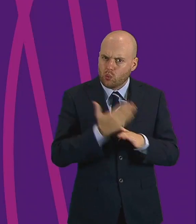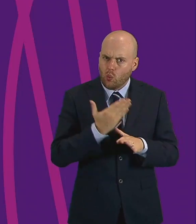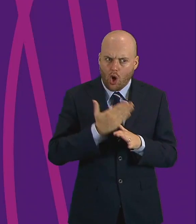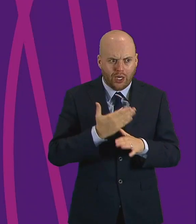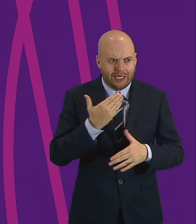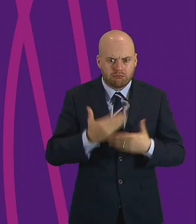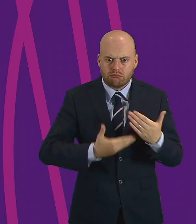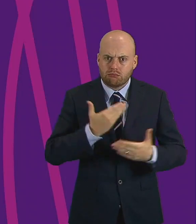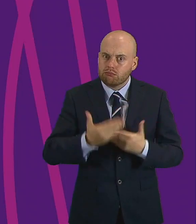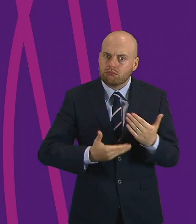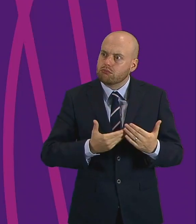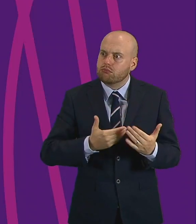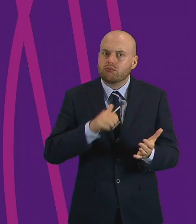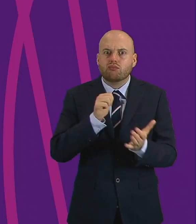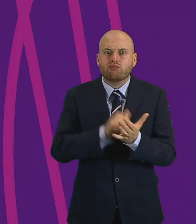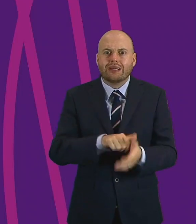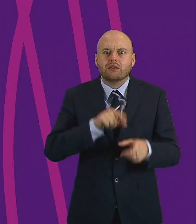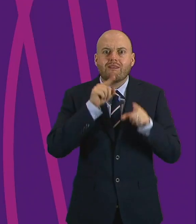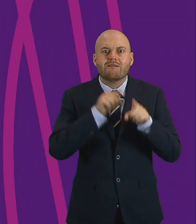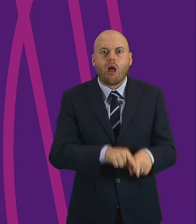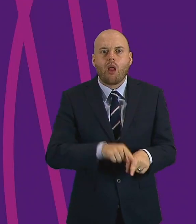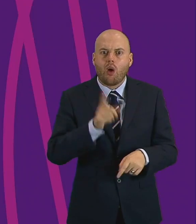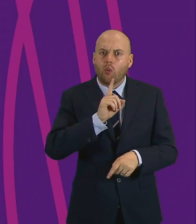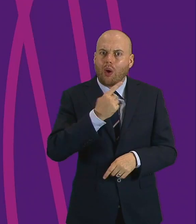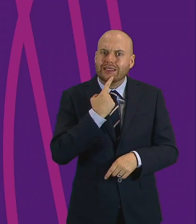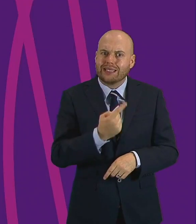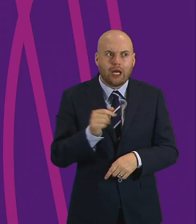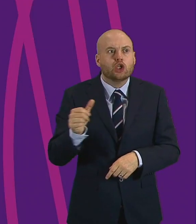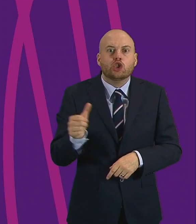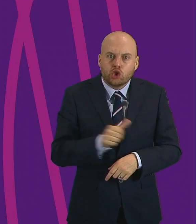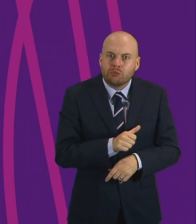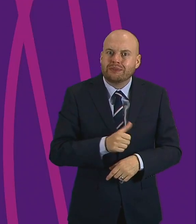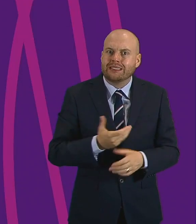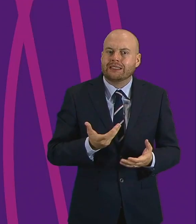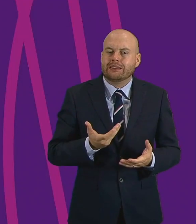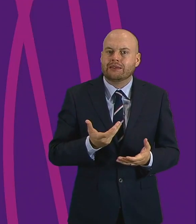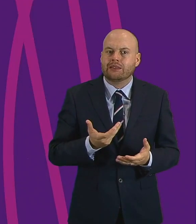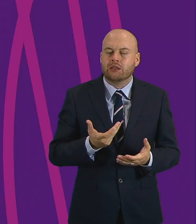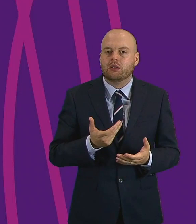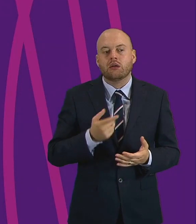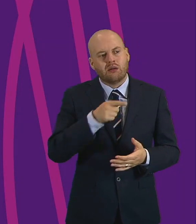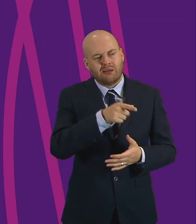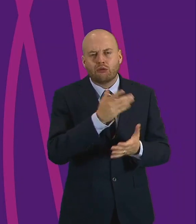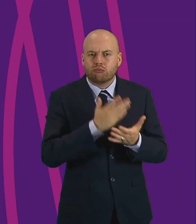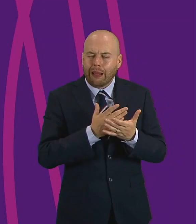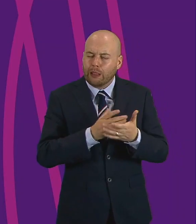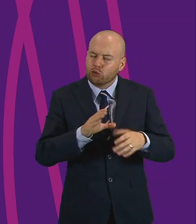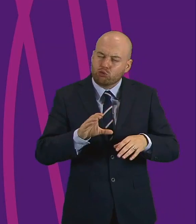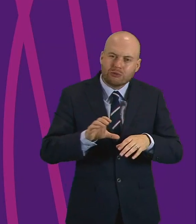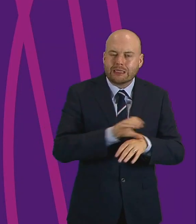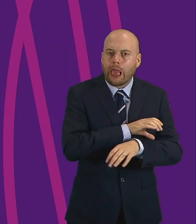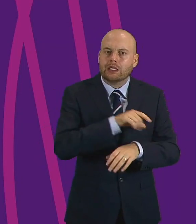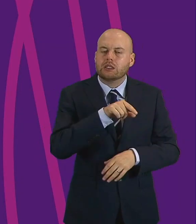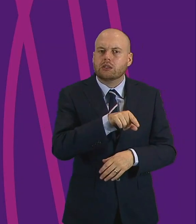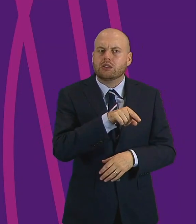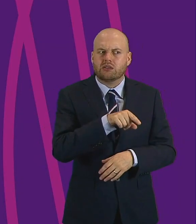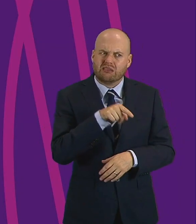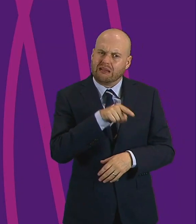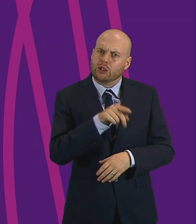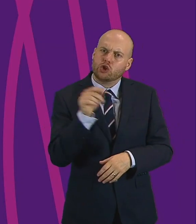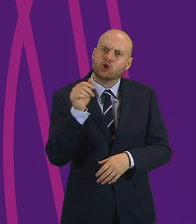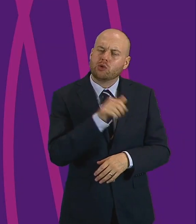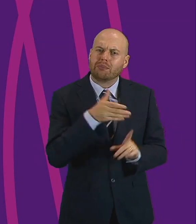It is doing what it says on the tin. The resilience of that framework is notable, and that fact should be